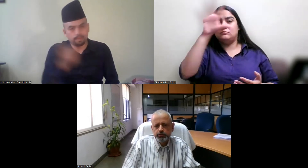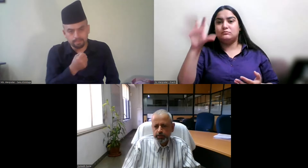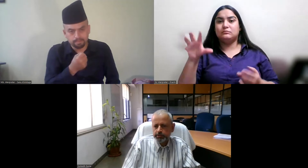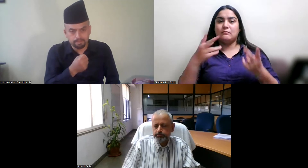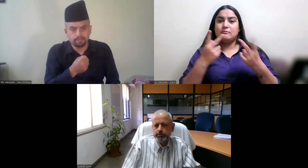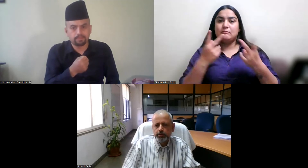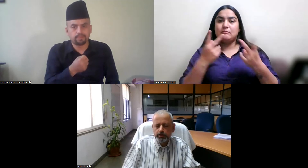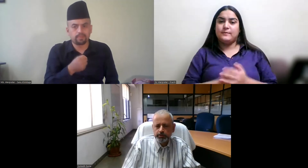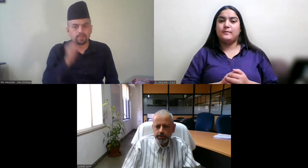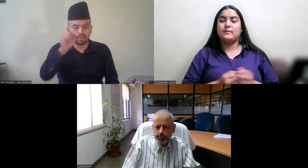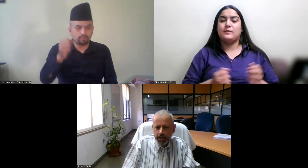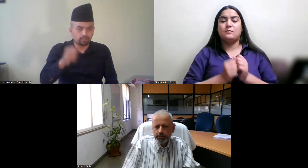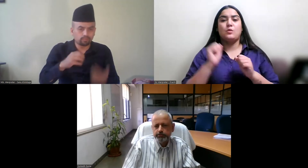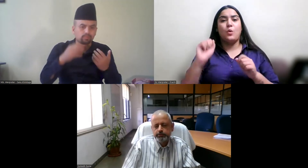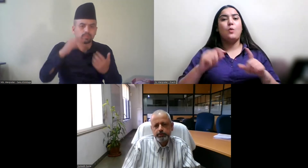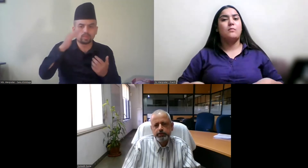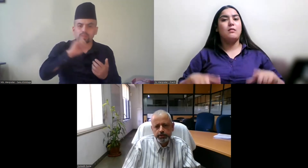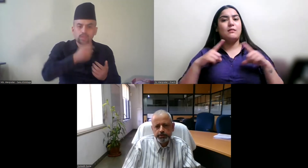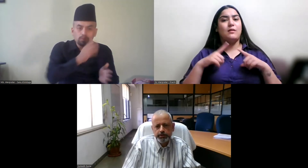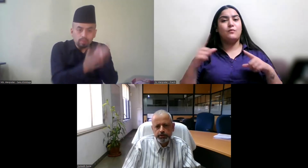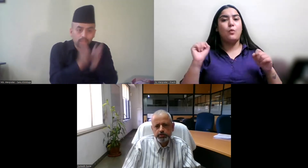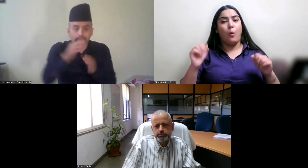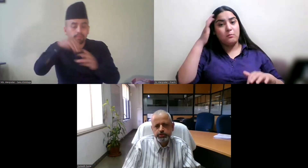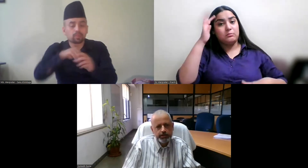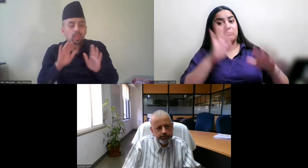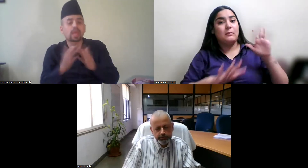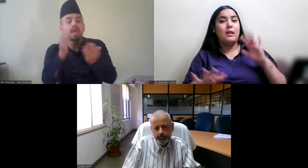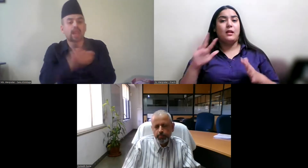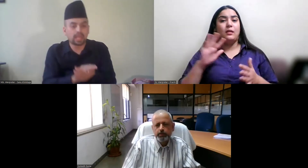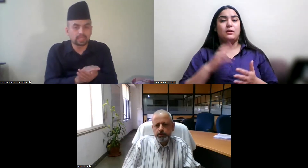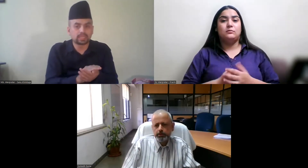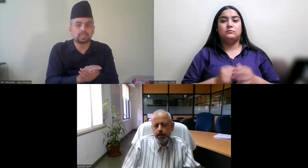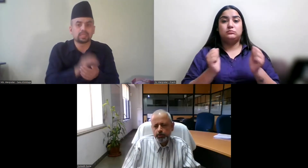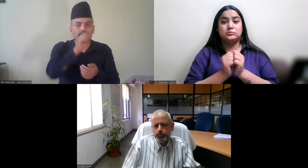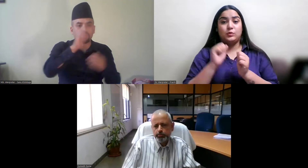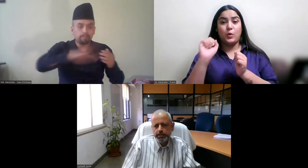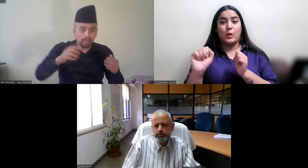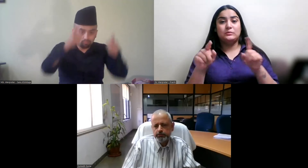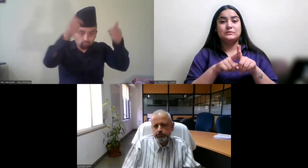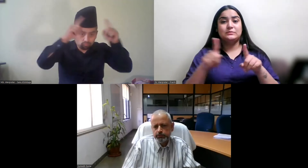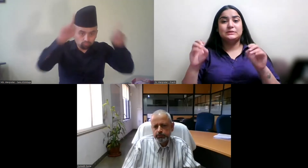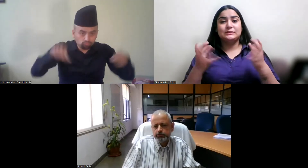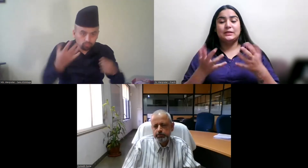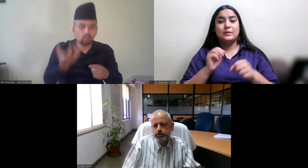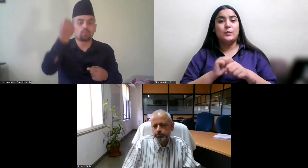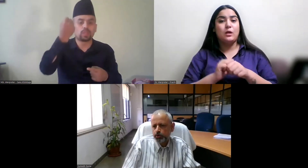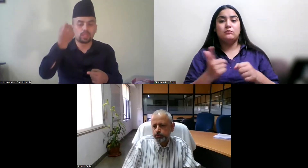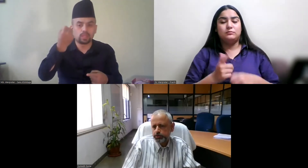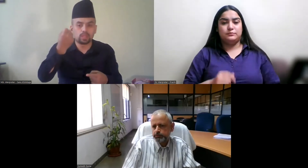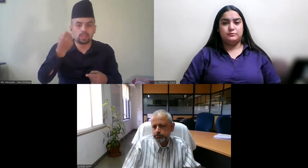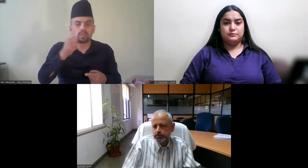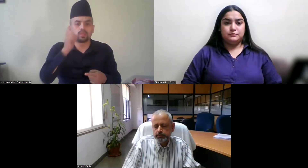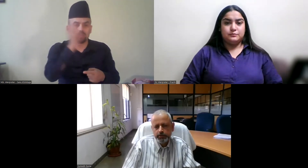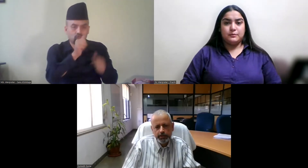their state of life, their plans, their charters. Now, making the system respond